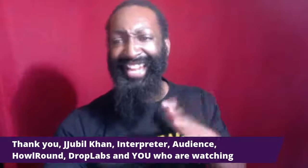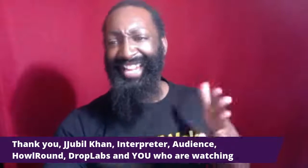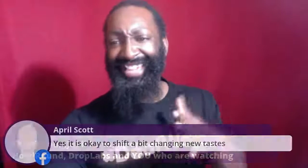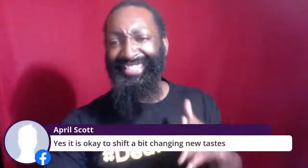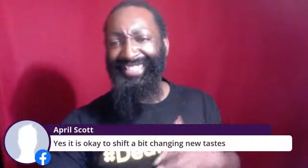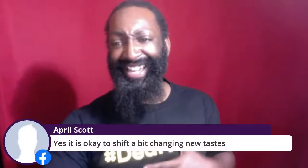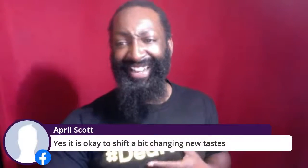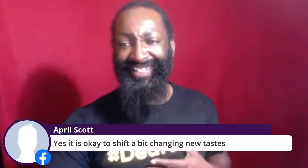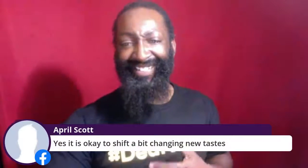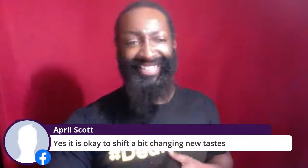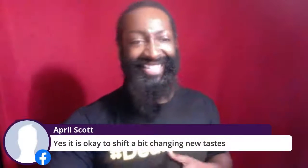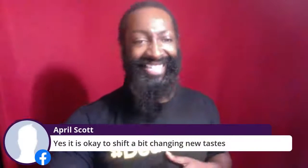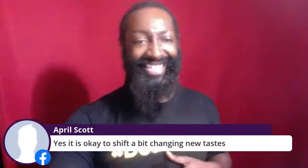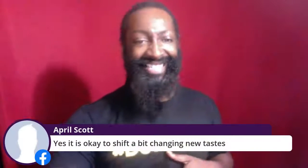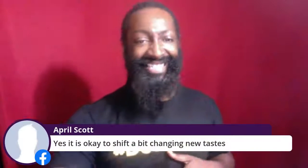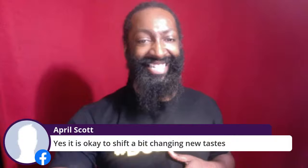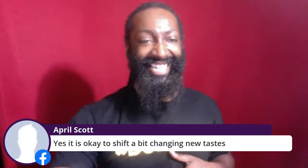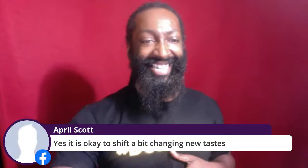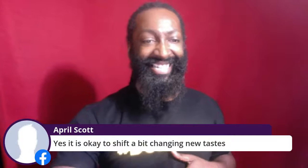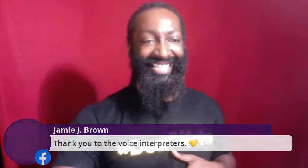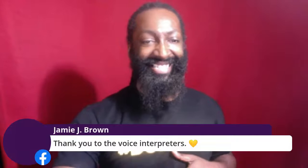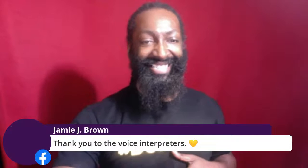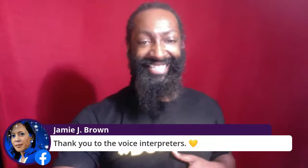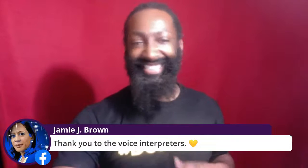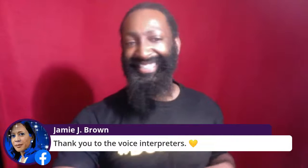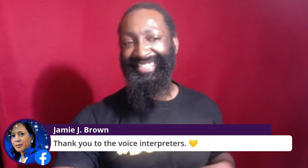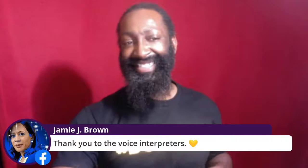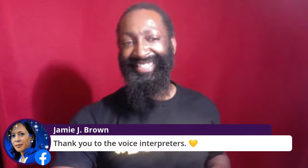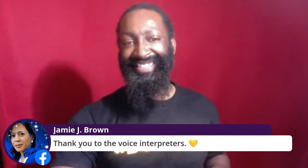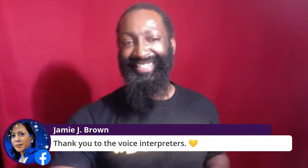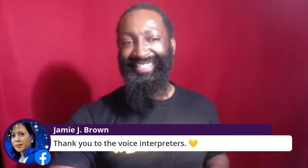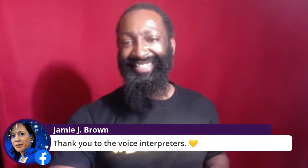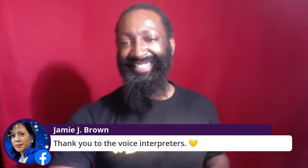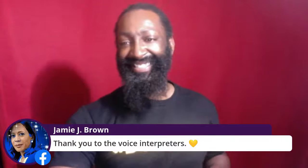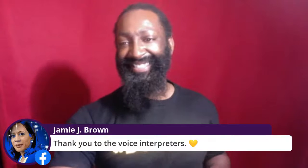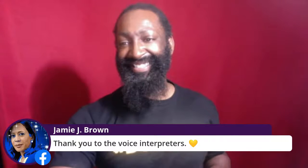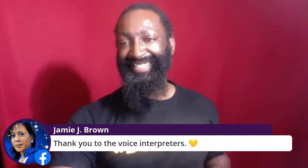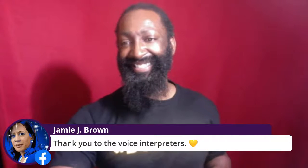Y'all, man, there's so many amazing people.